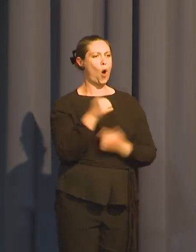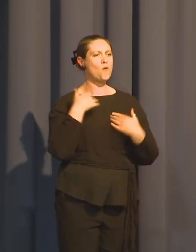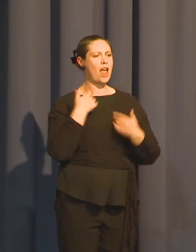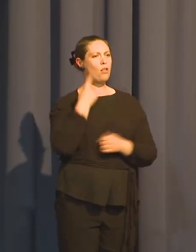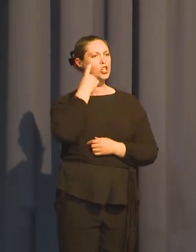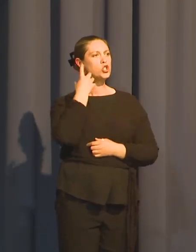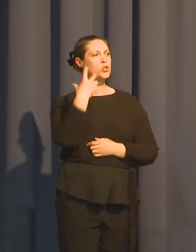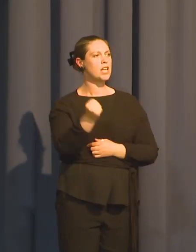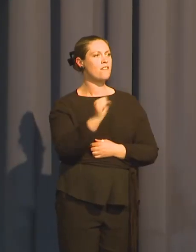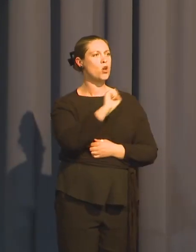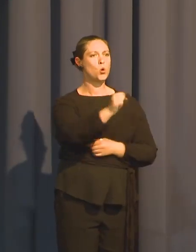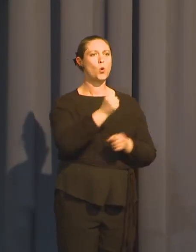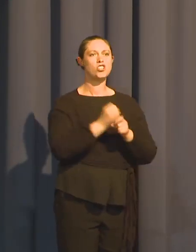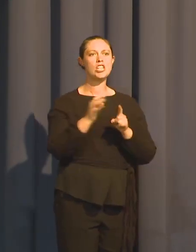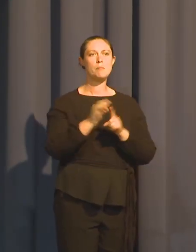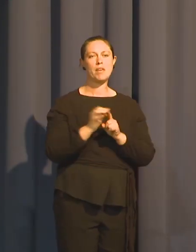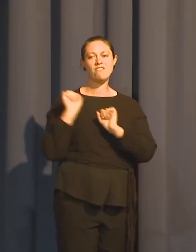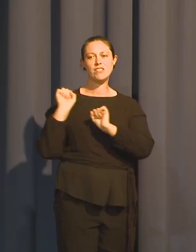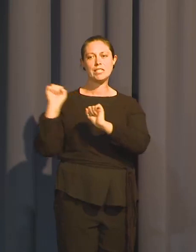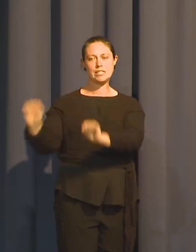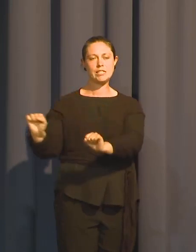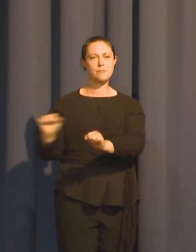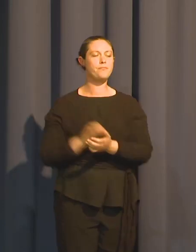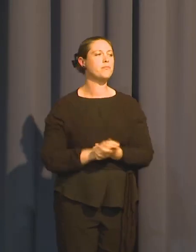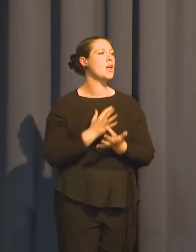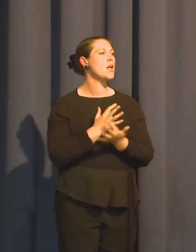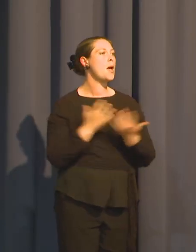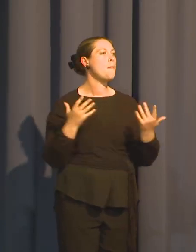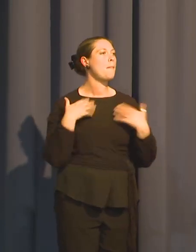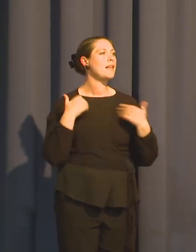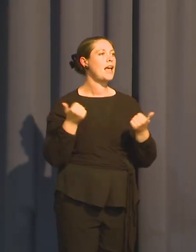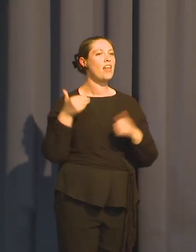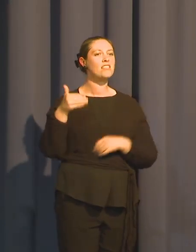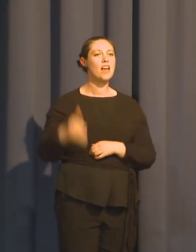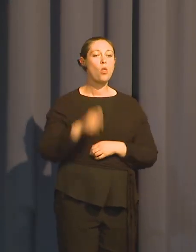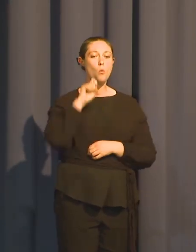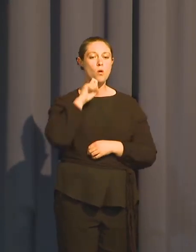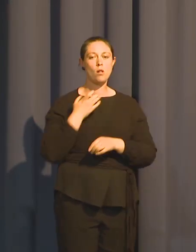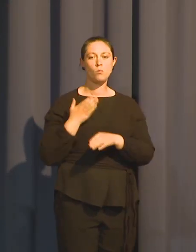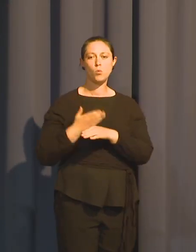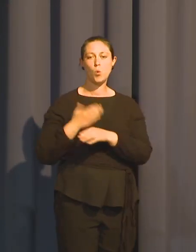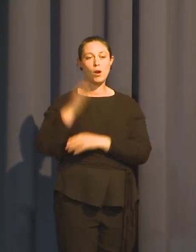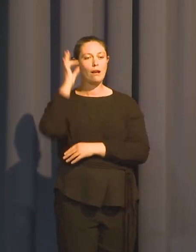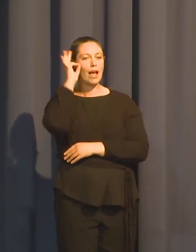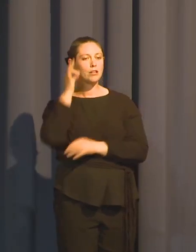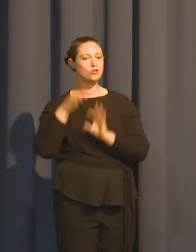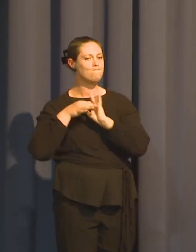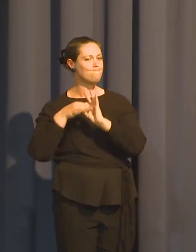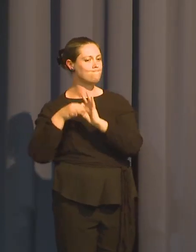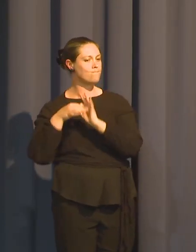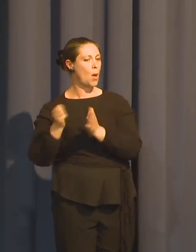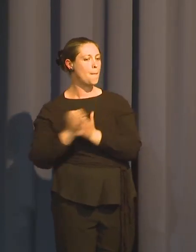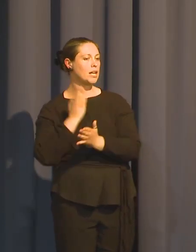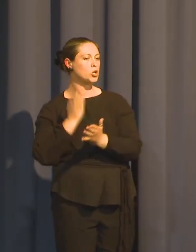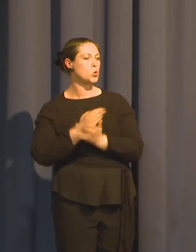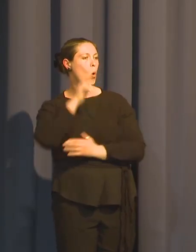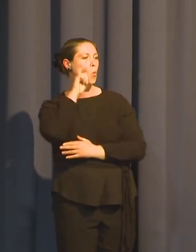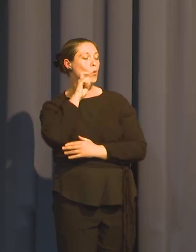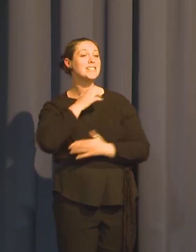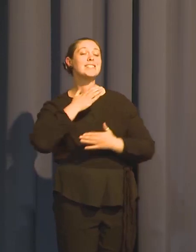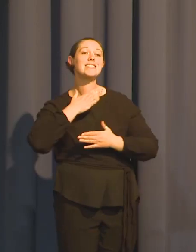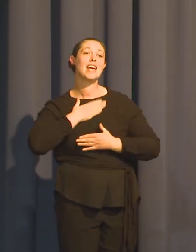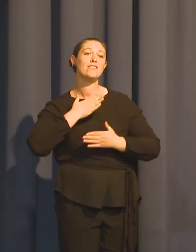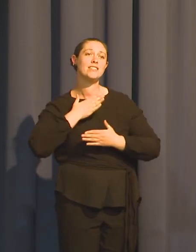GP. And Public Health South will continue to work with the Dunedin City Council to ensure water is completely